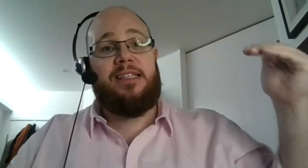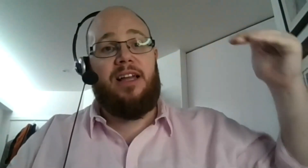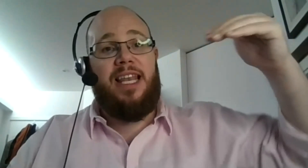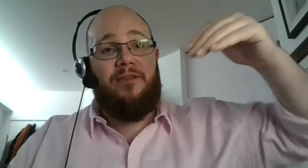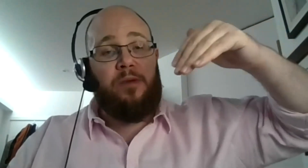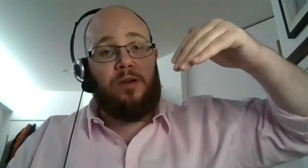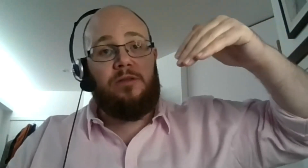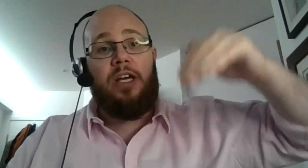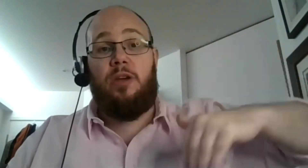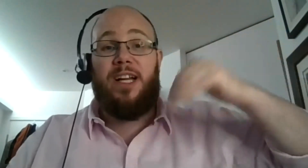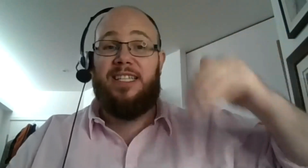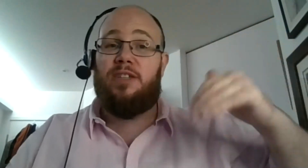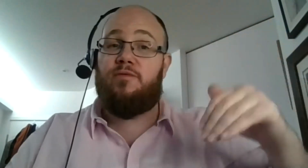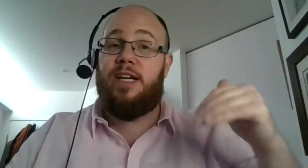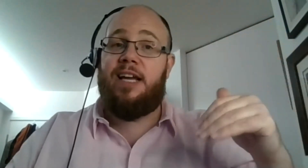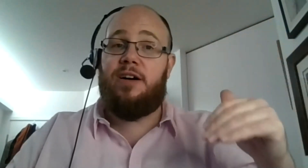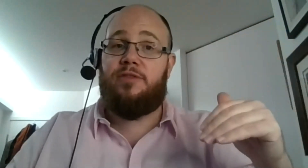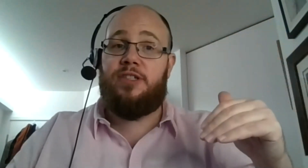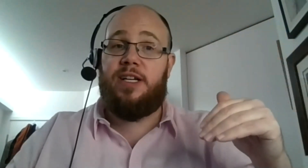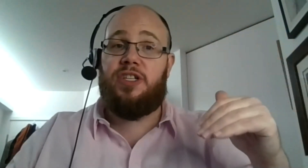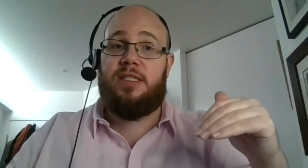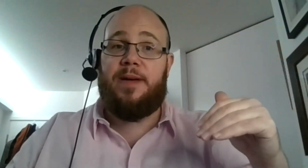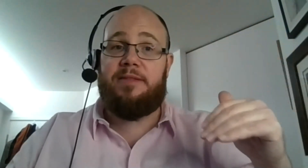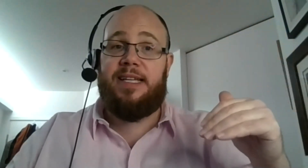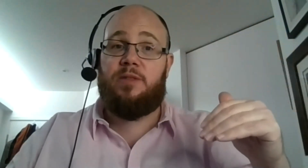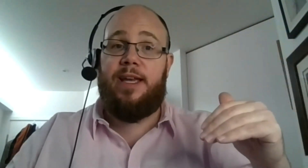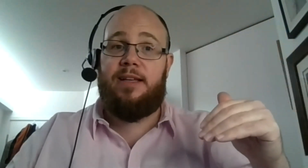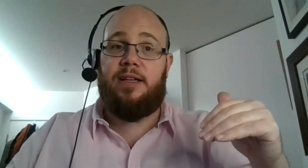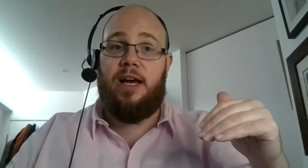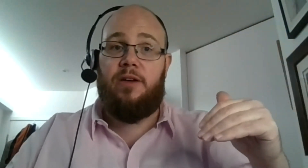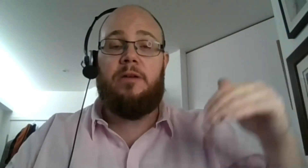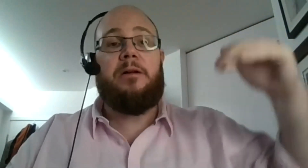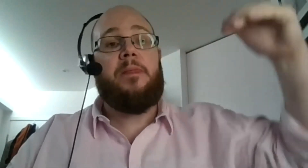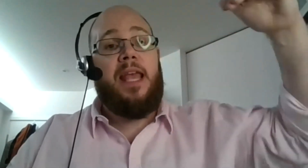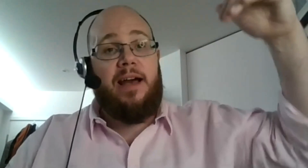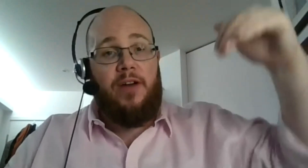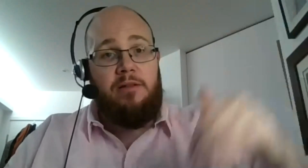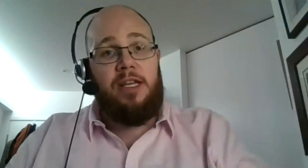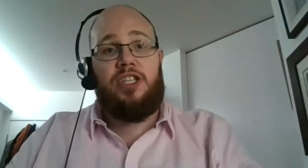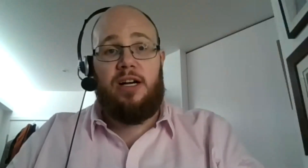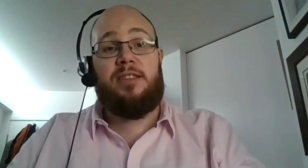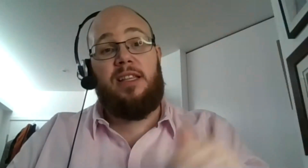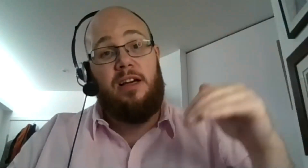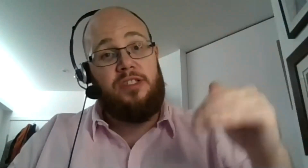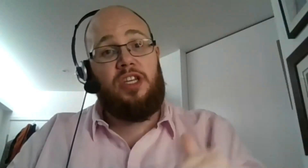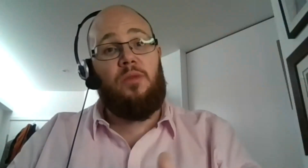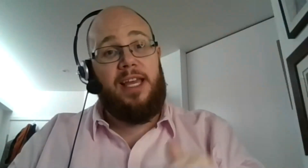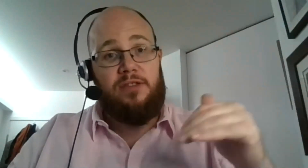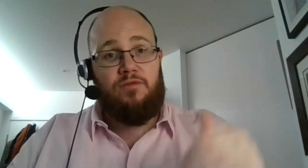like Liverpool, who went into really hard restrictions about 6 weeks ago, have only just in the last 2 weeks